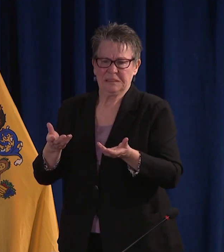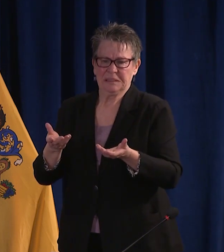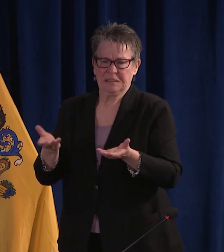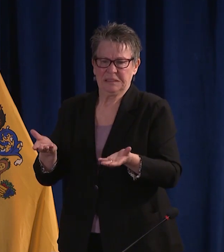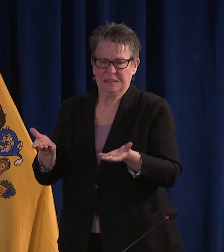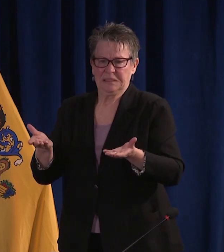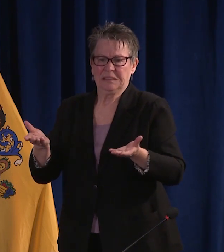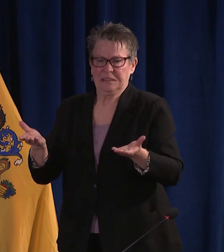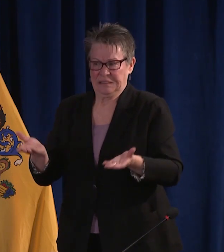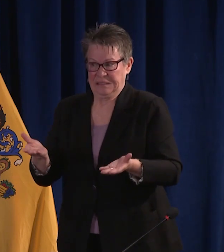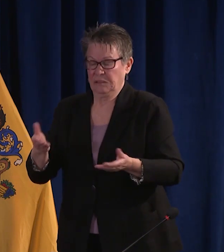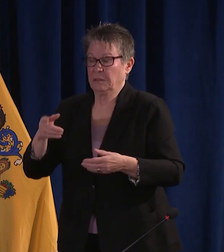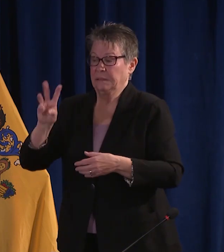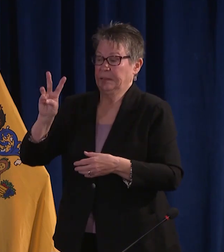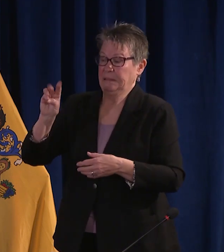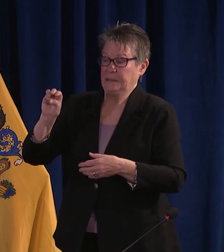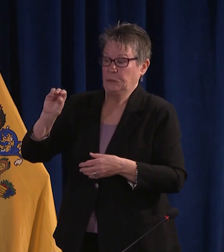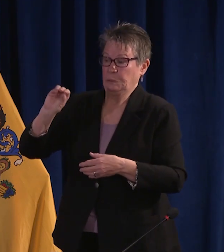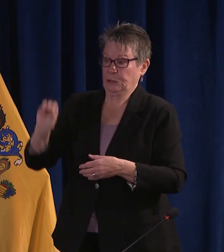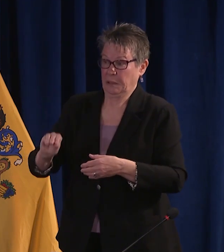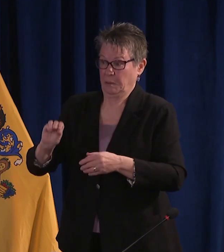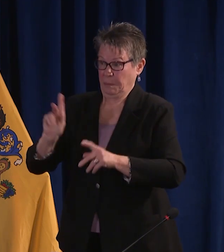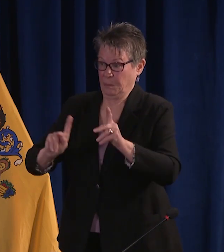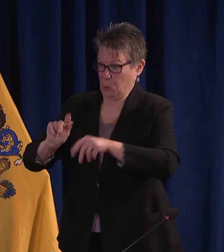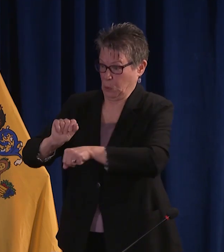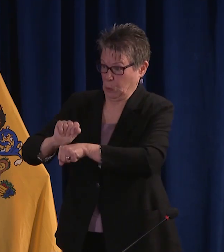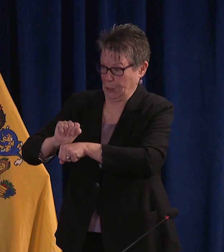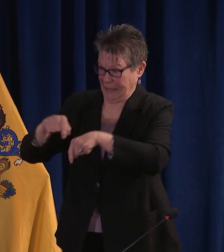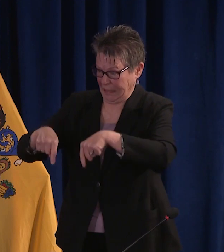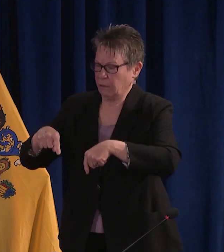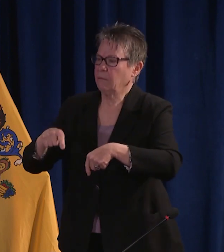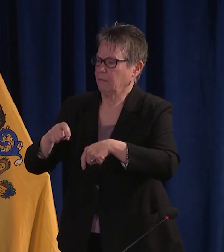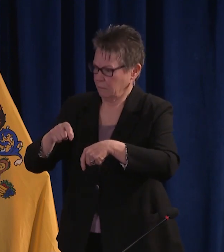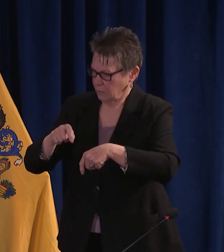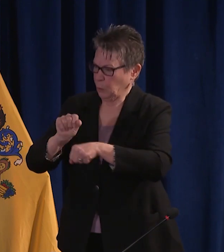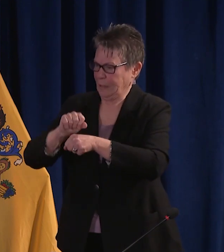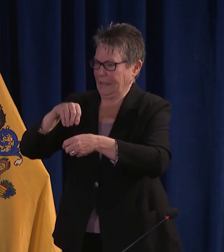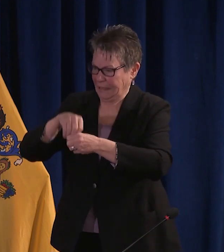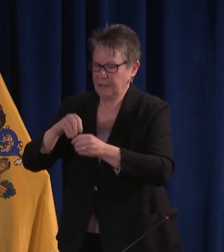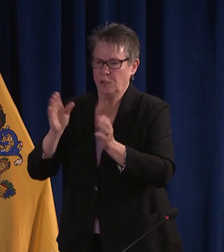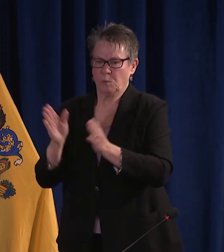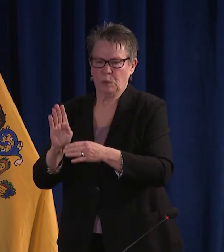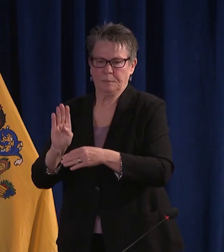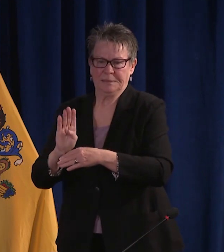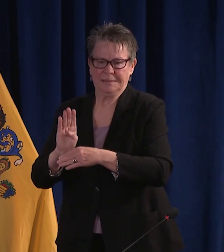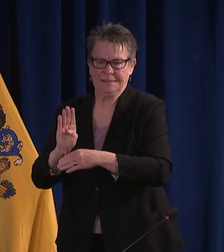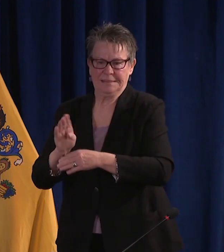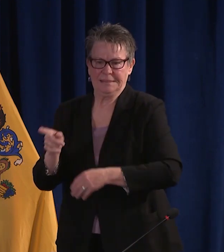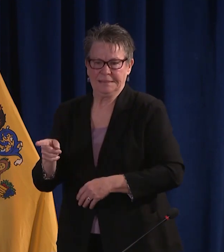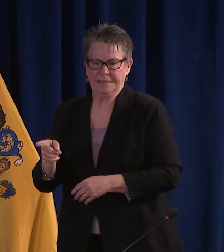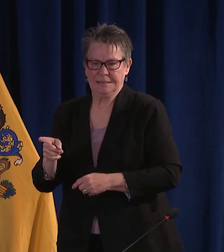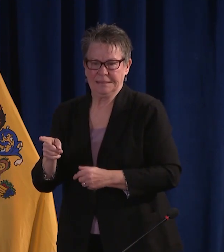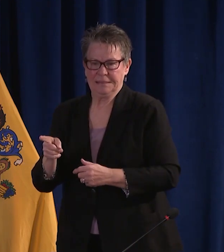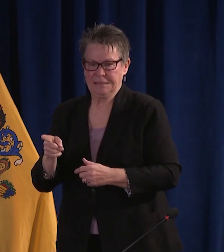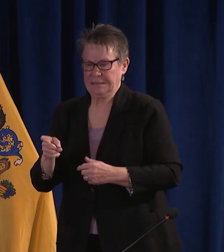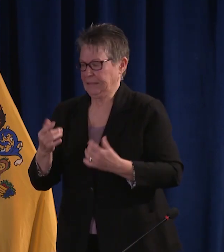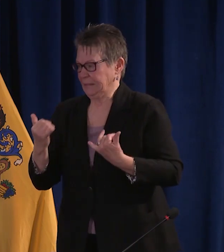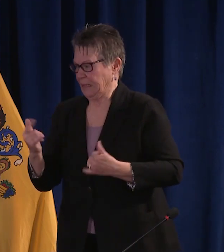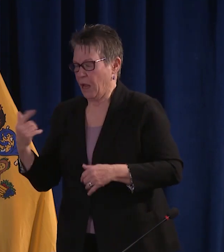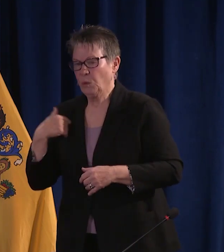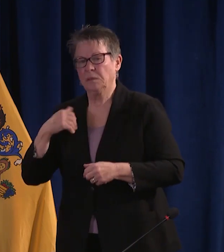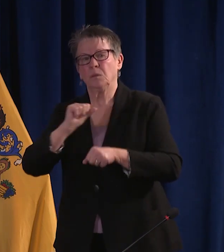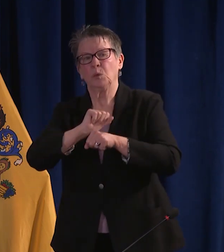office to the Economic Development Authority, is currently working alongside the federal Small Business Administration